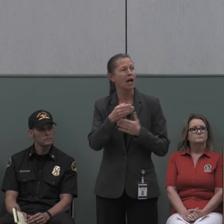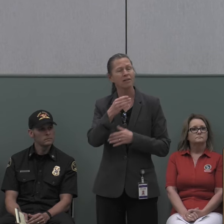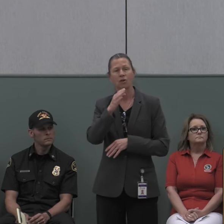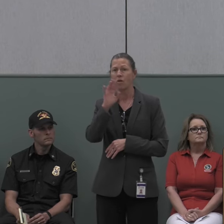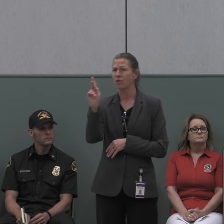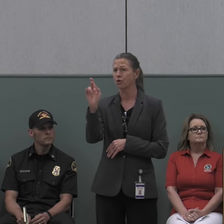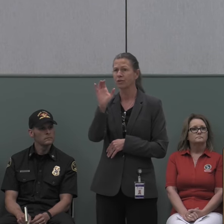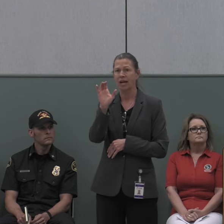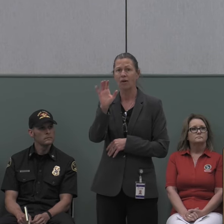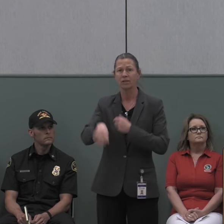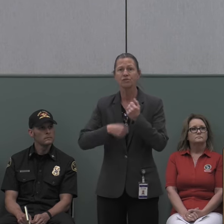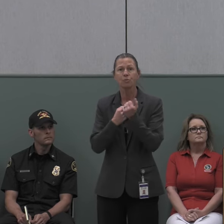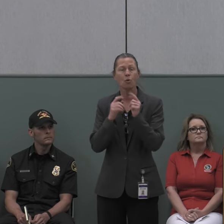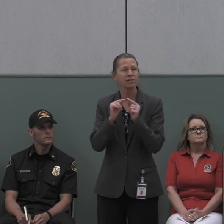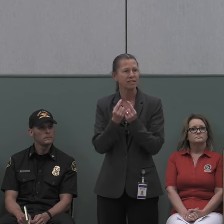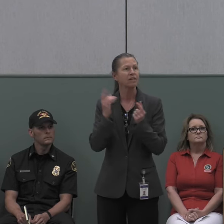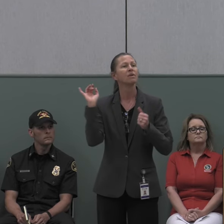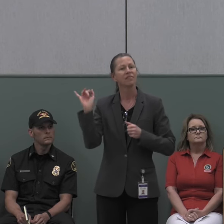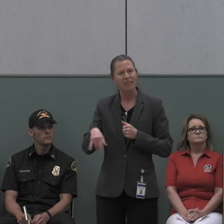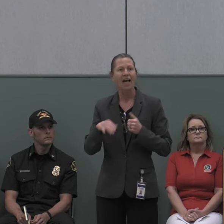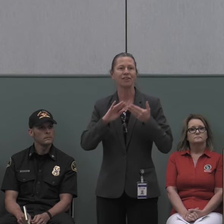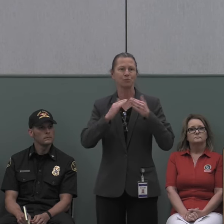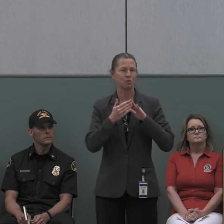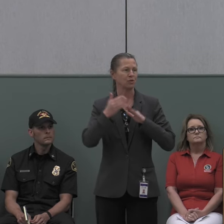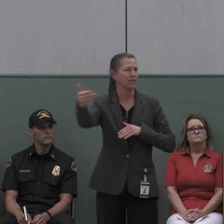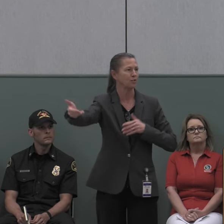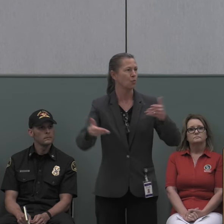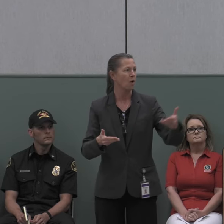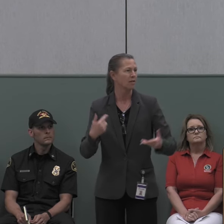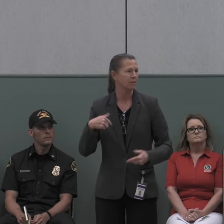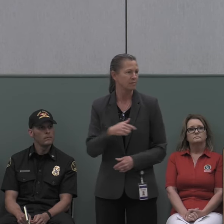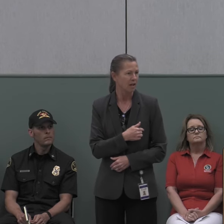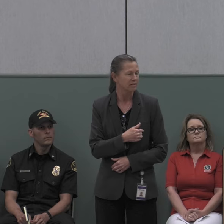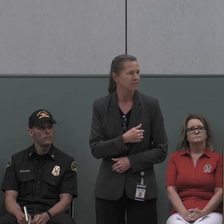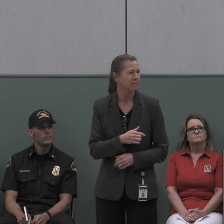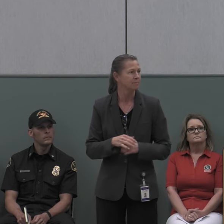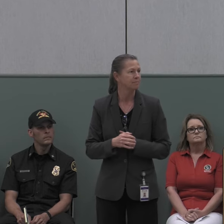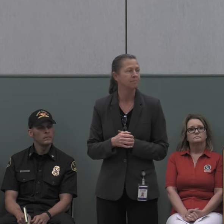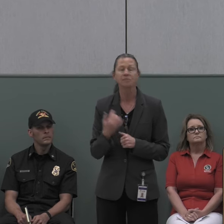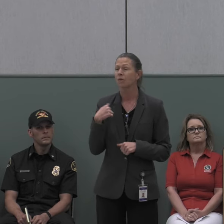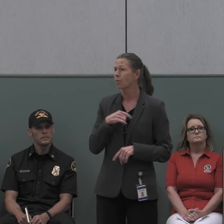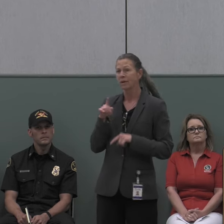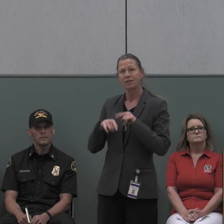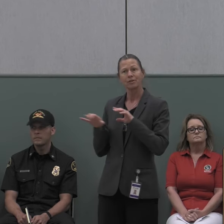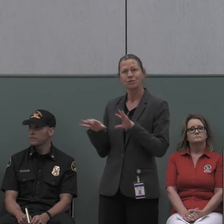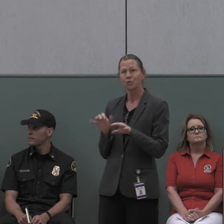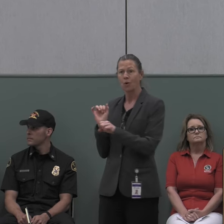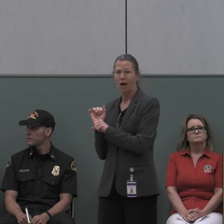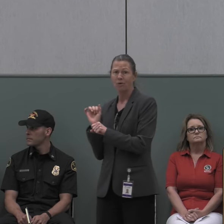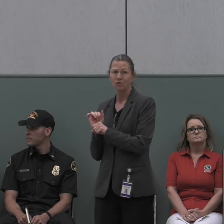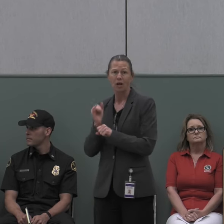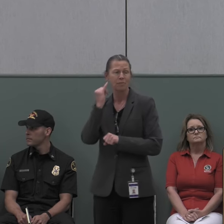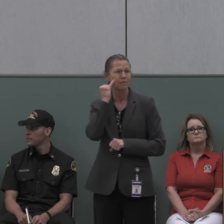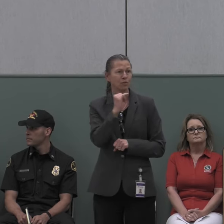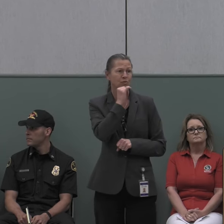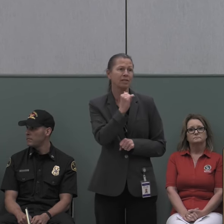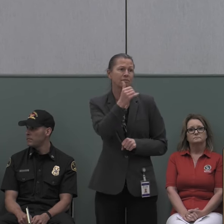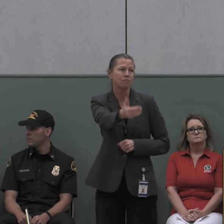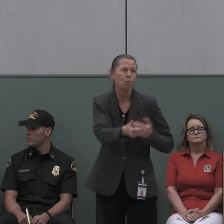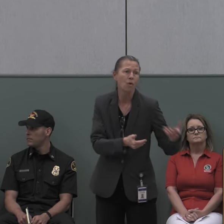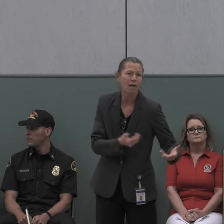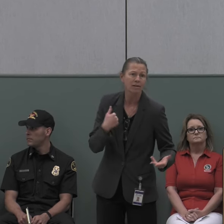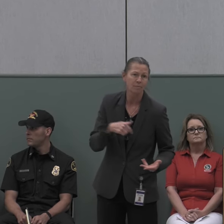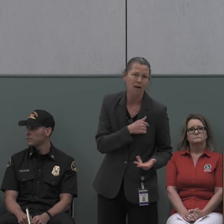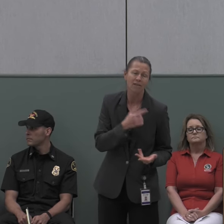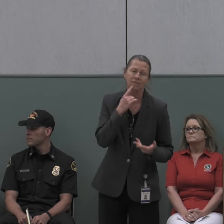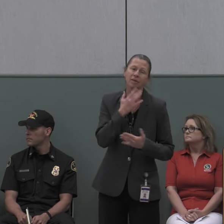and community that's welcomed us. We couldn't do our job if you weren't as welcoming and gracious as you guys have all been. So thank you